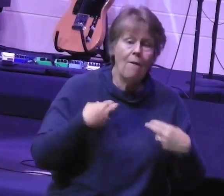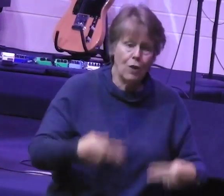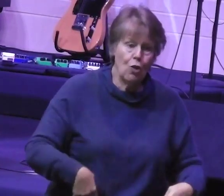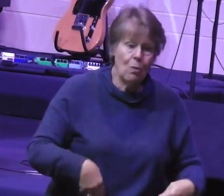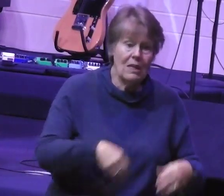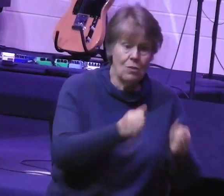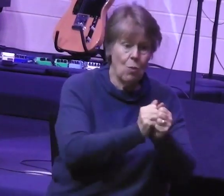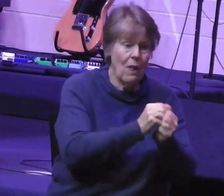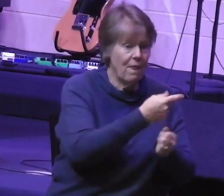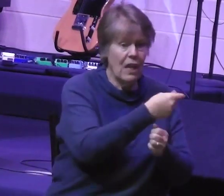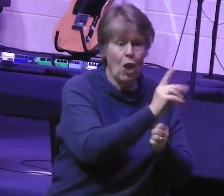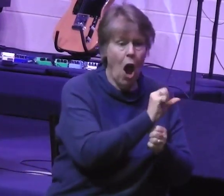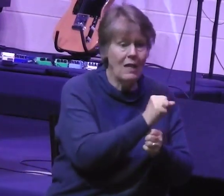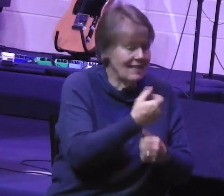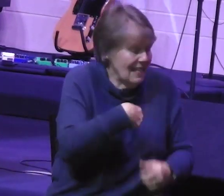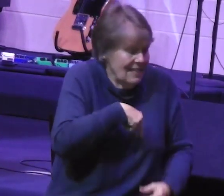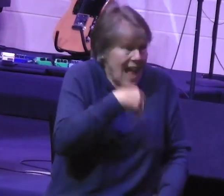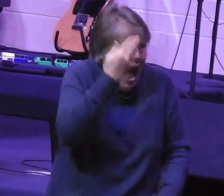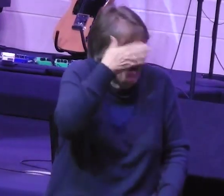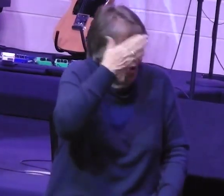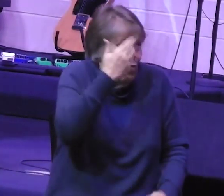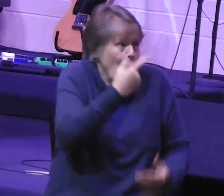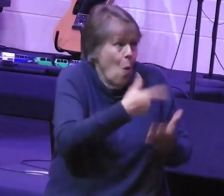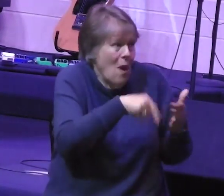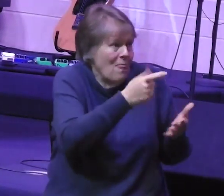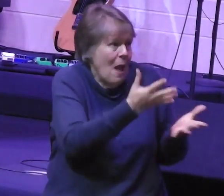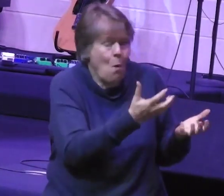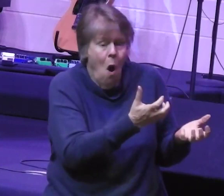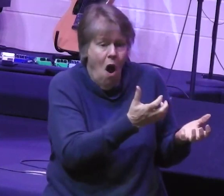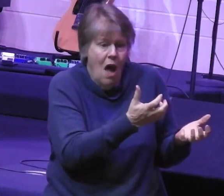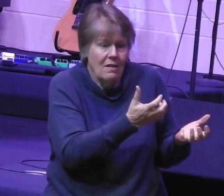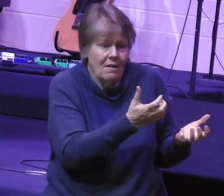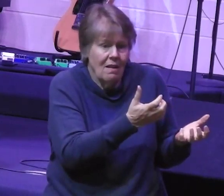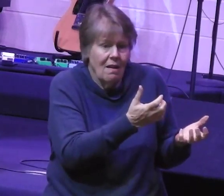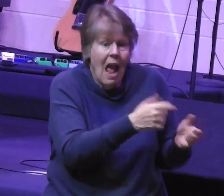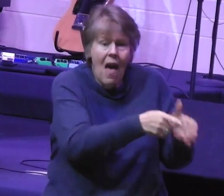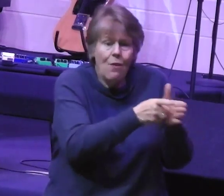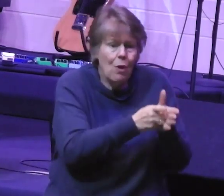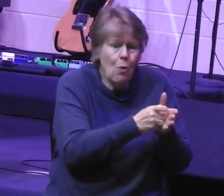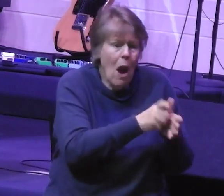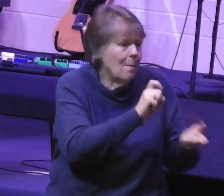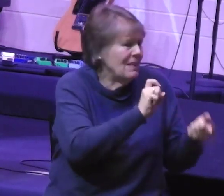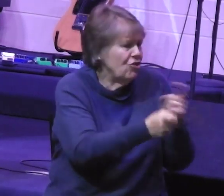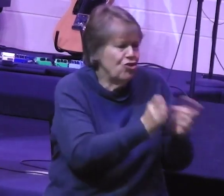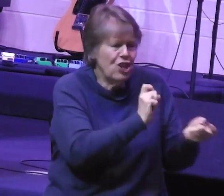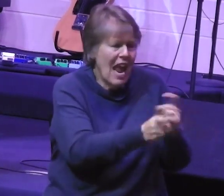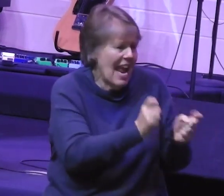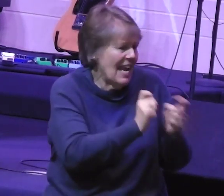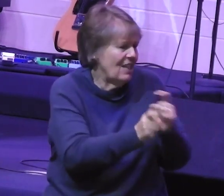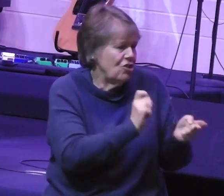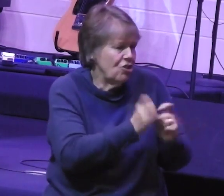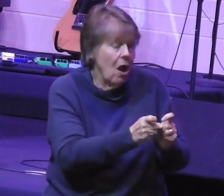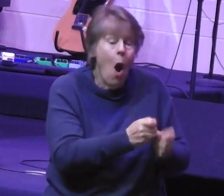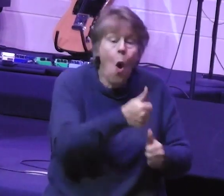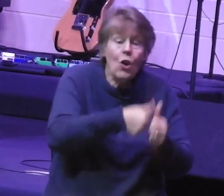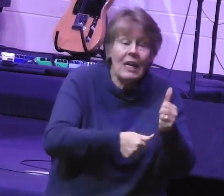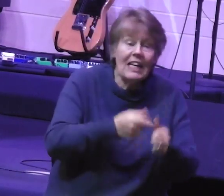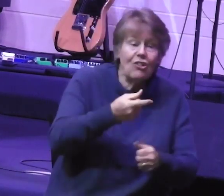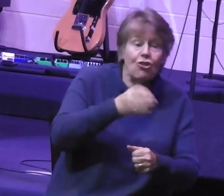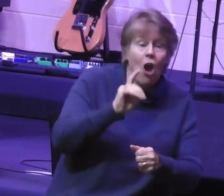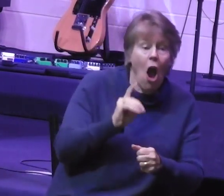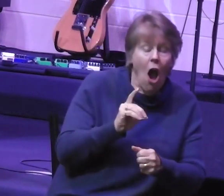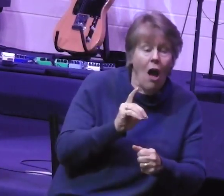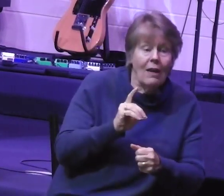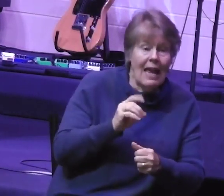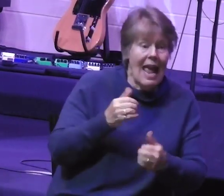gods want. And whatever they do want, the requirements change all the time anyway, or they change from God to God. And if it